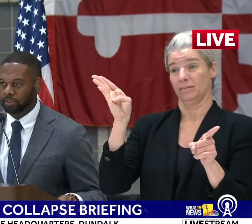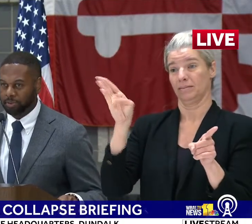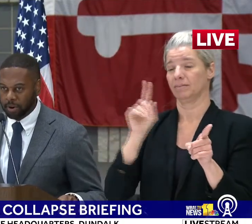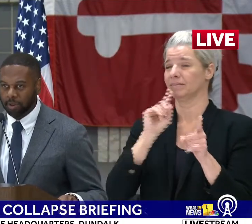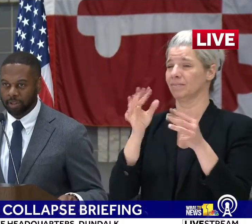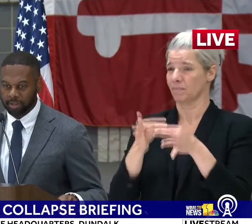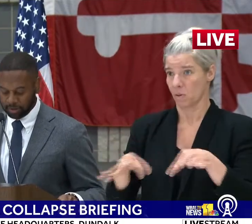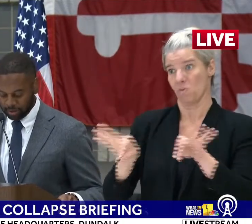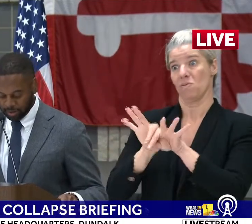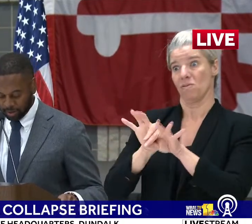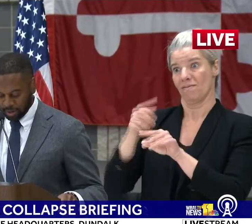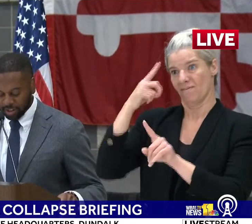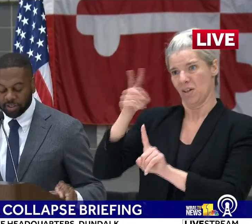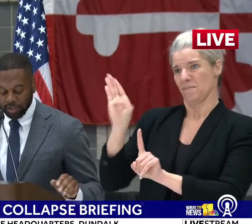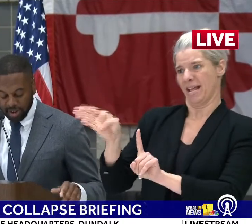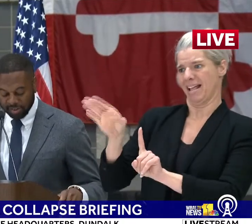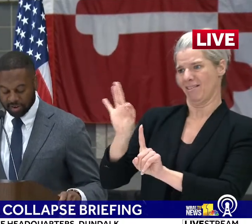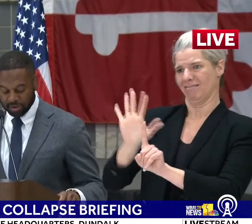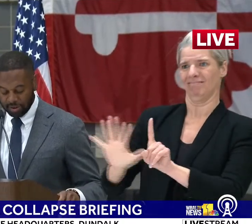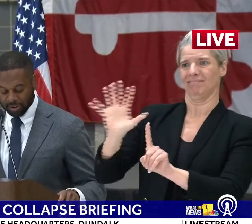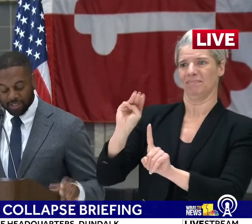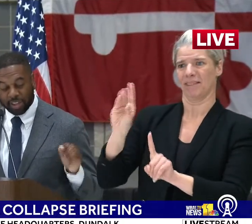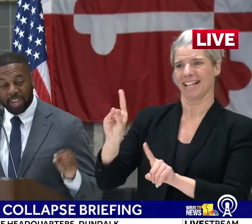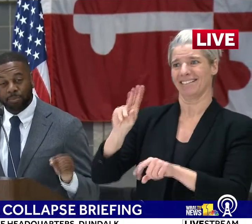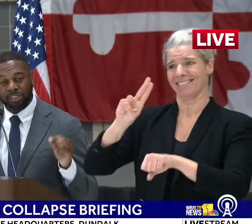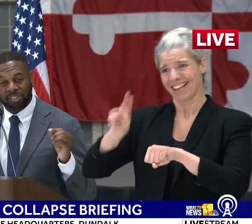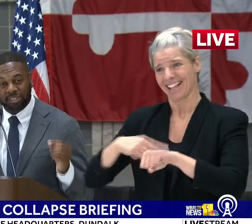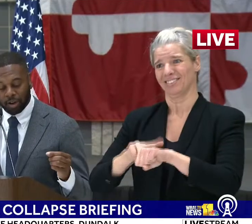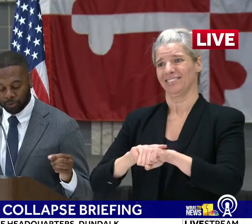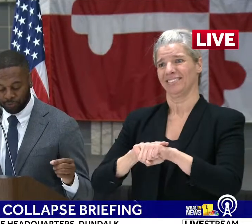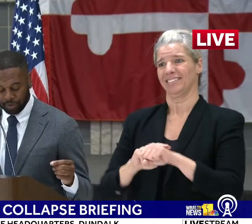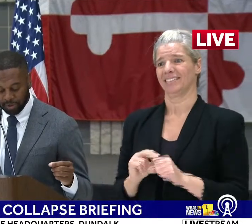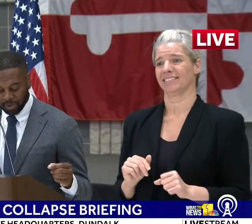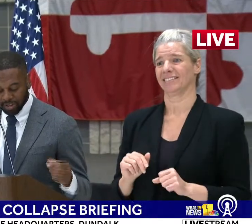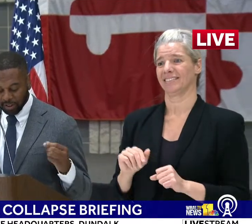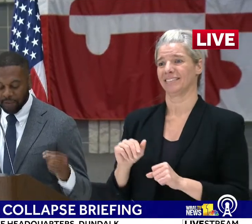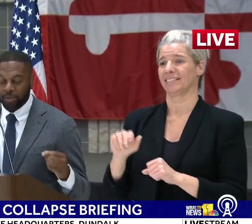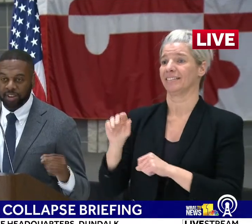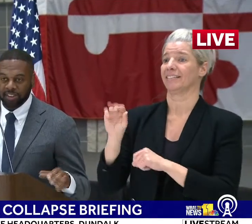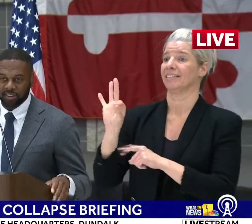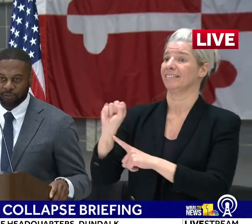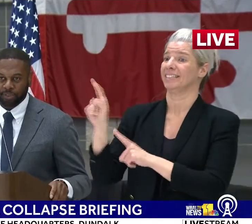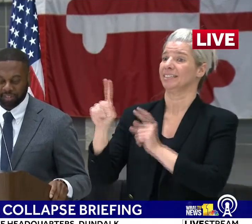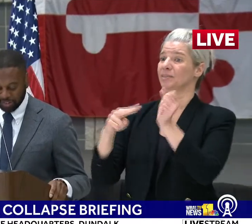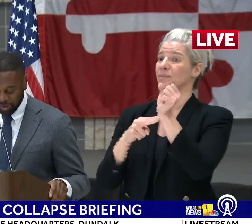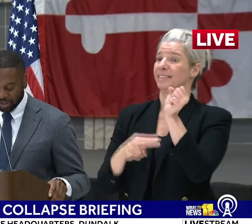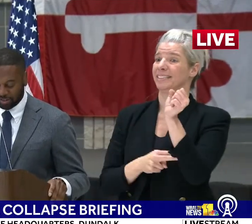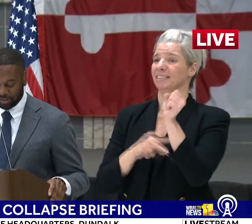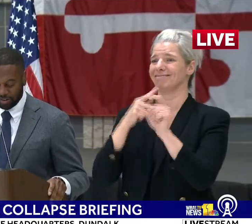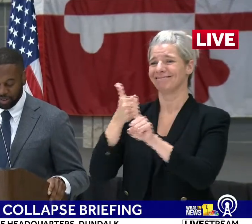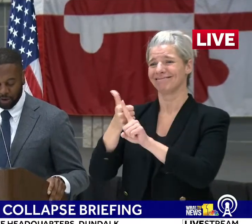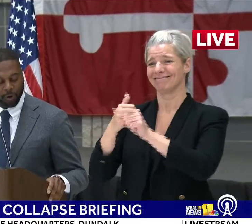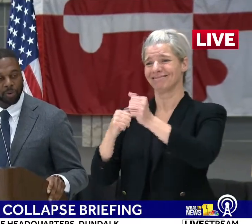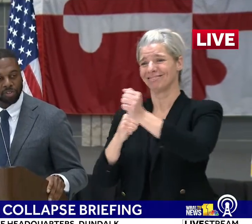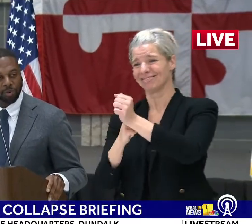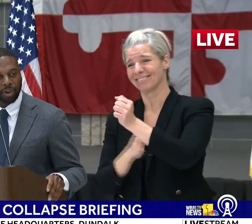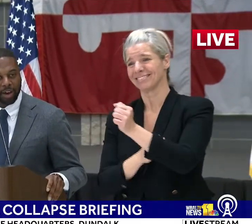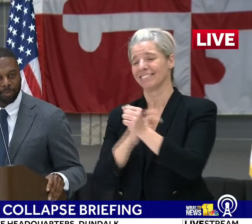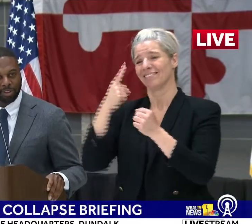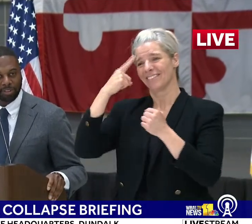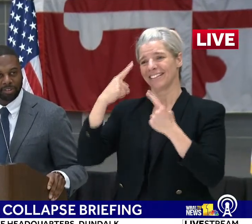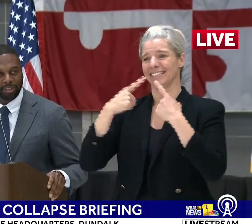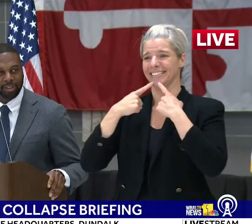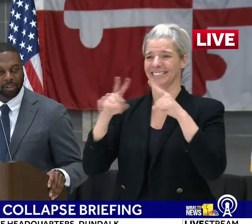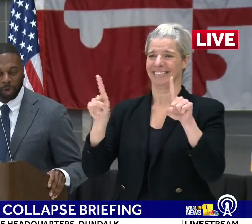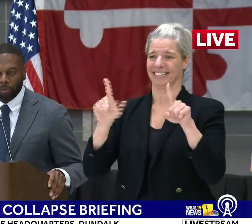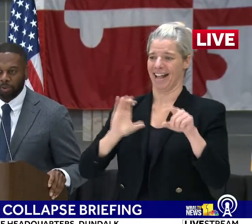to Baltimore, to Maryland, and to the nation. And the Key Bridge itself is a foundation for the success of our